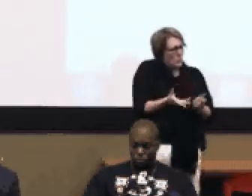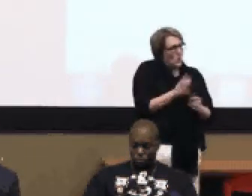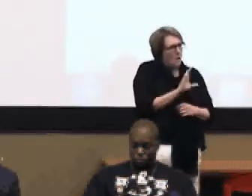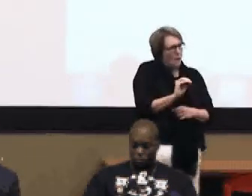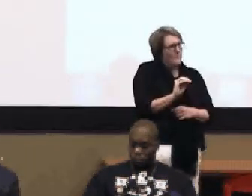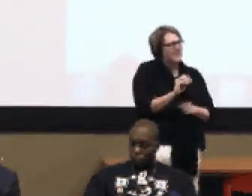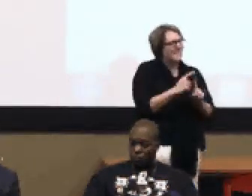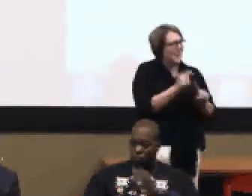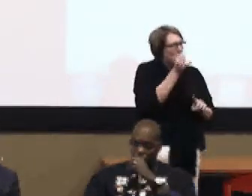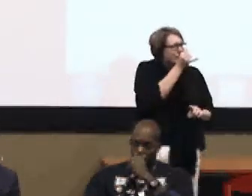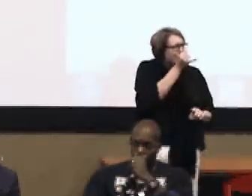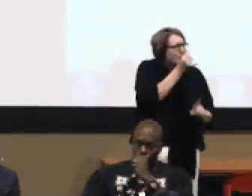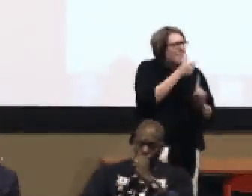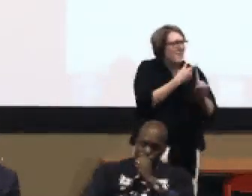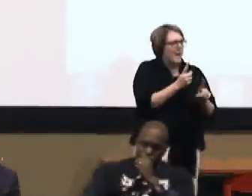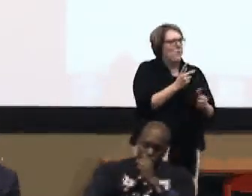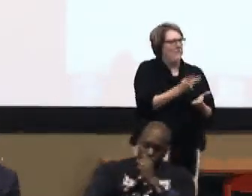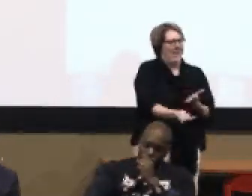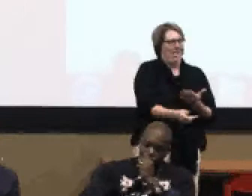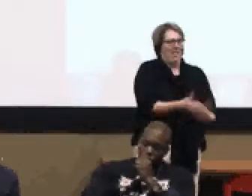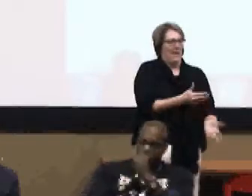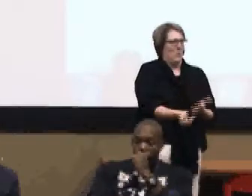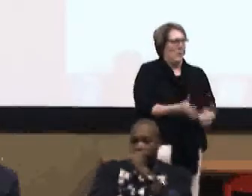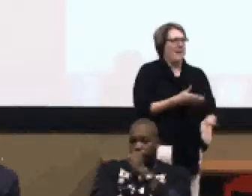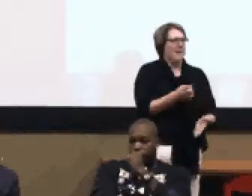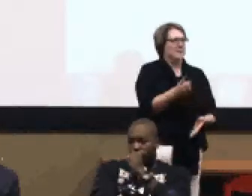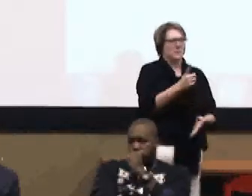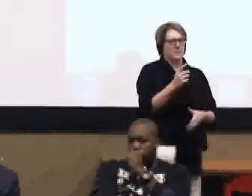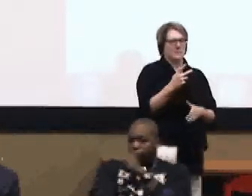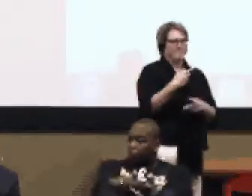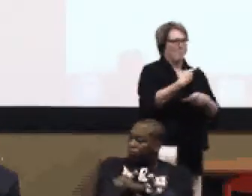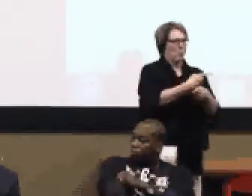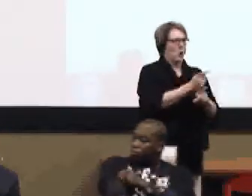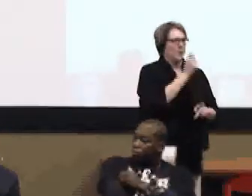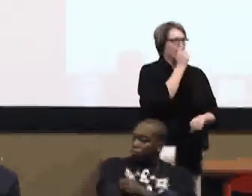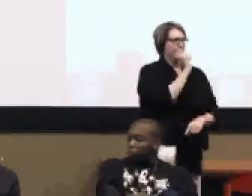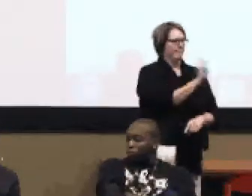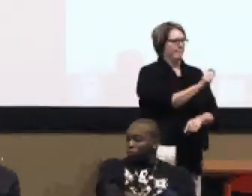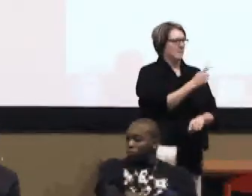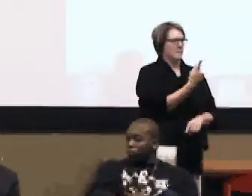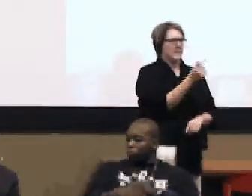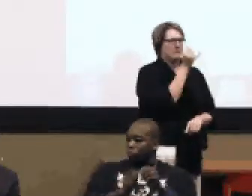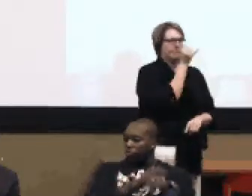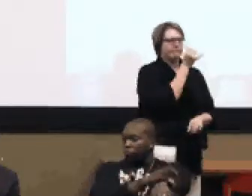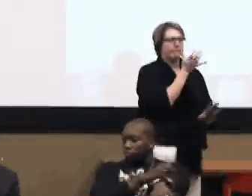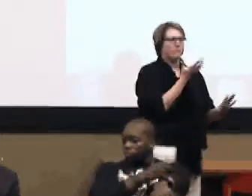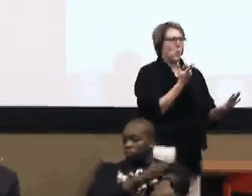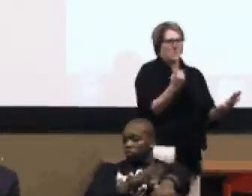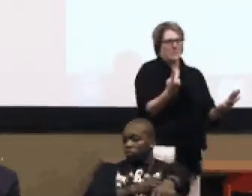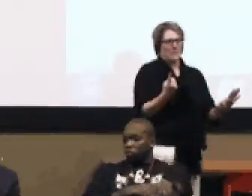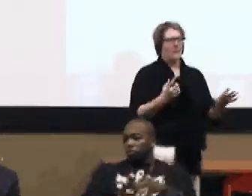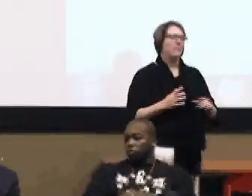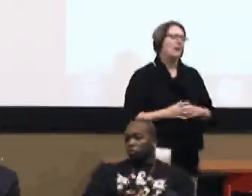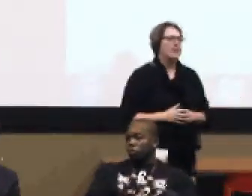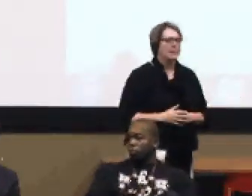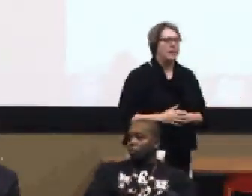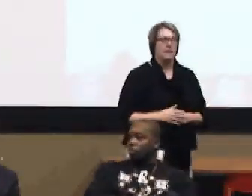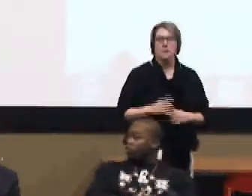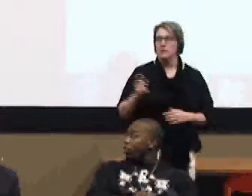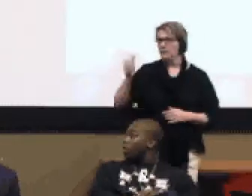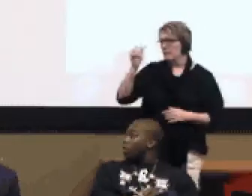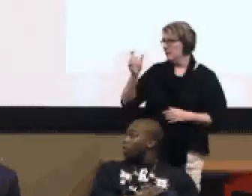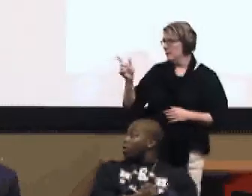companies that are just gonna fail. Like it's just a product or something stupid or I don't know what, but. There's